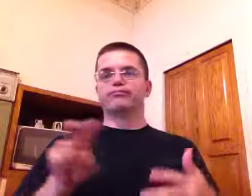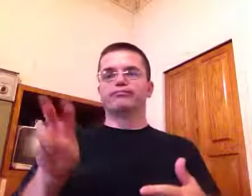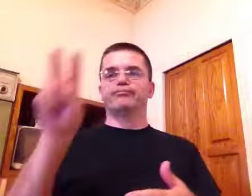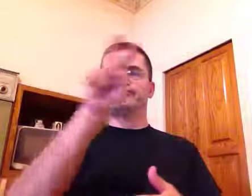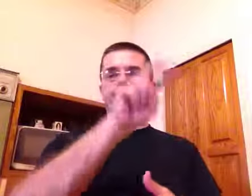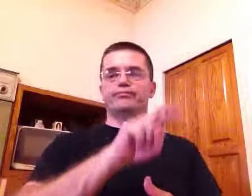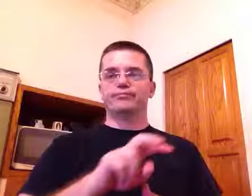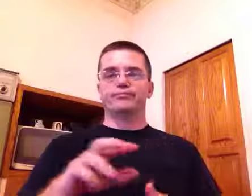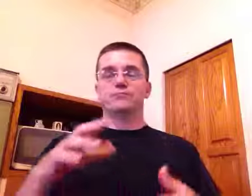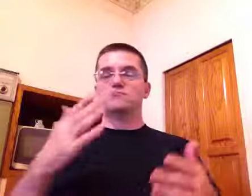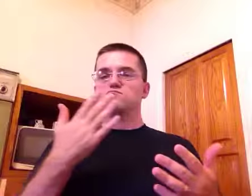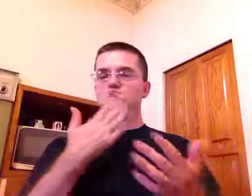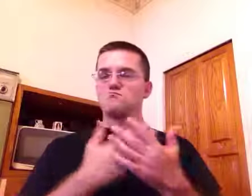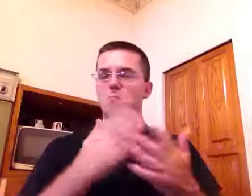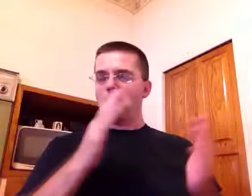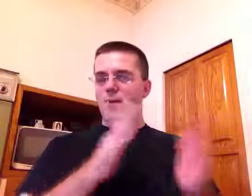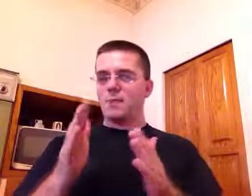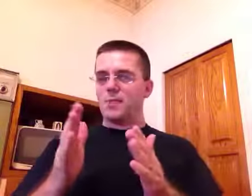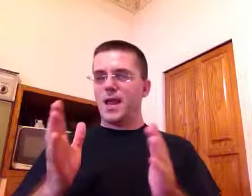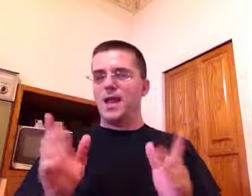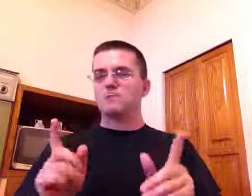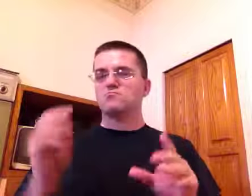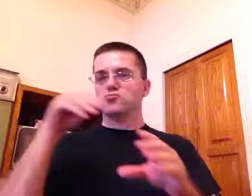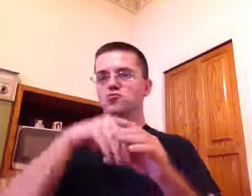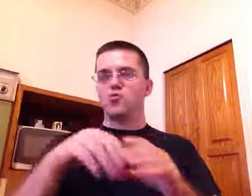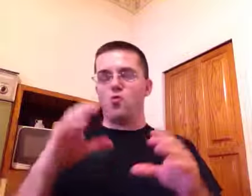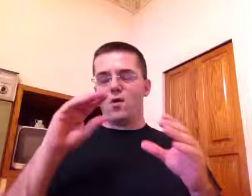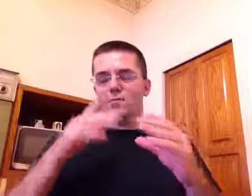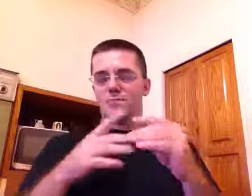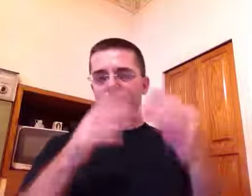plans to get a class started in the new FPU in your area, and make plans to get in